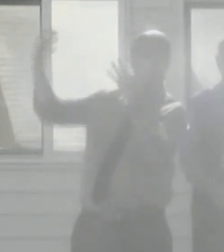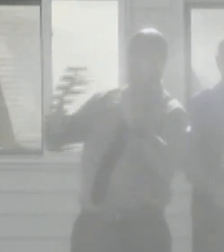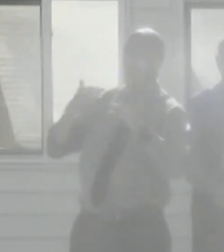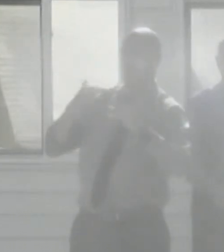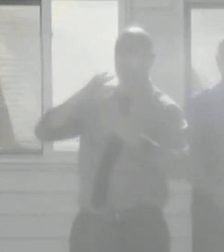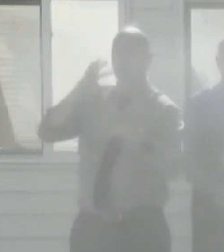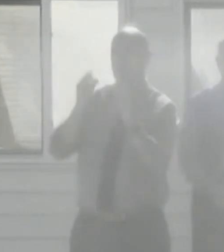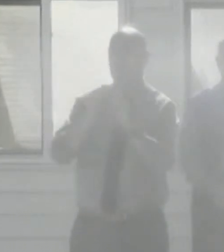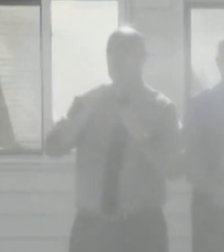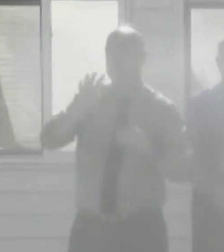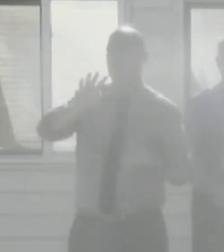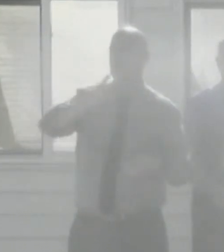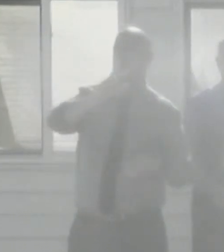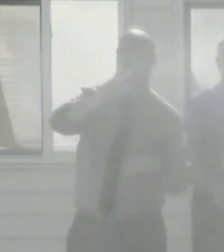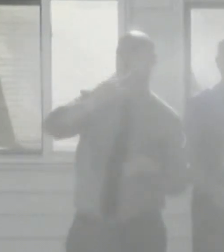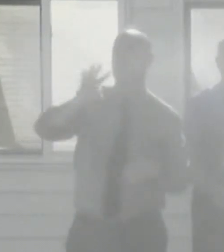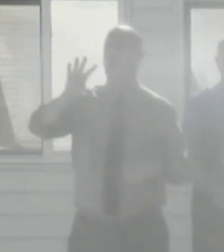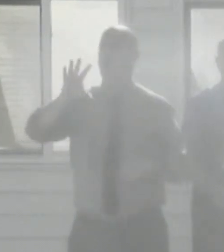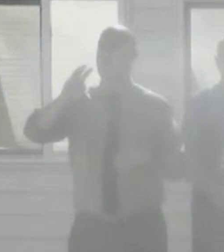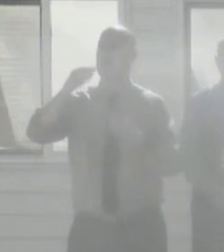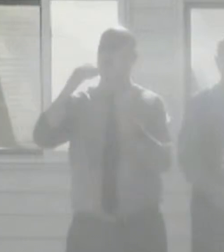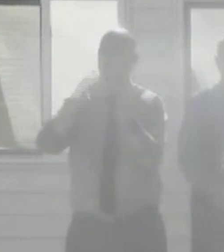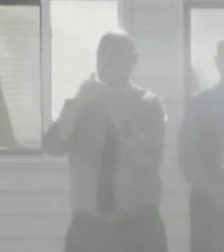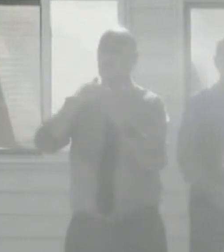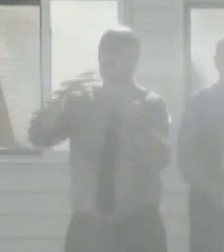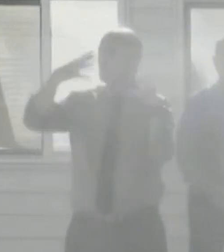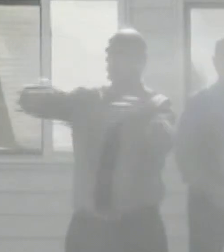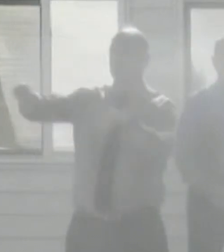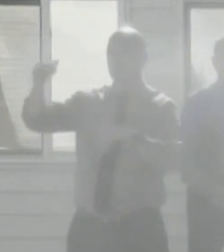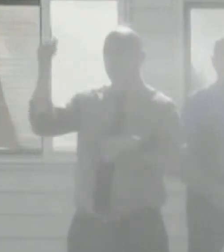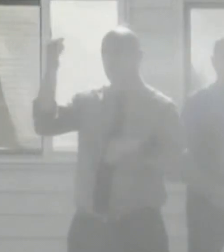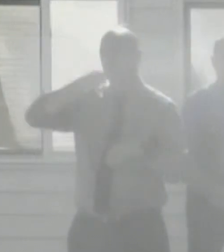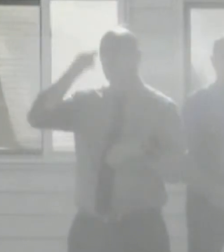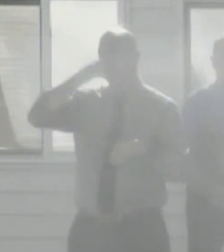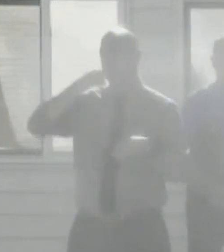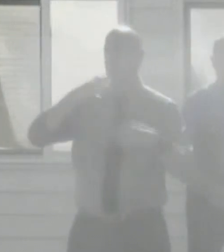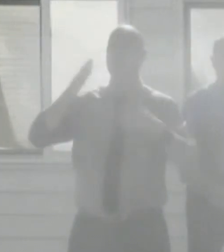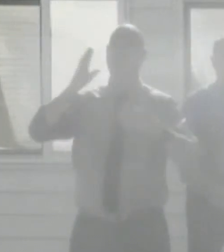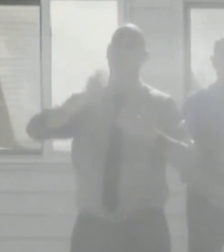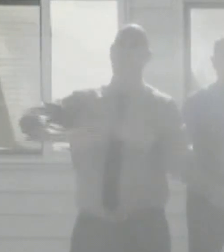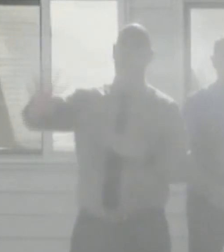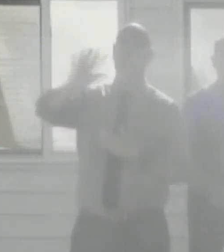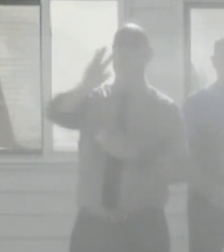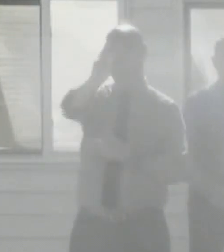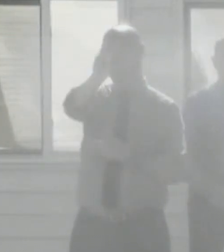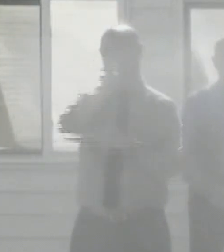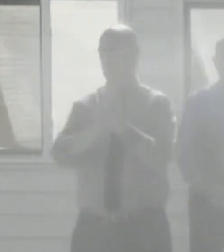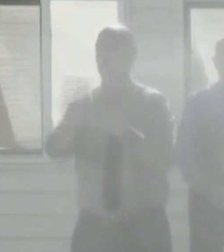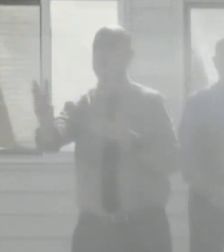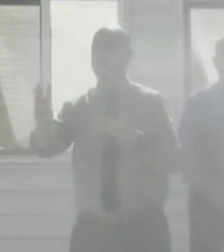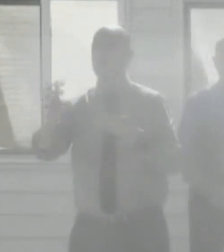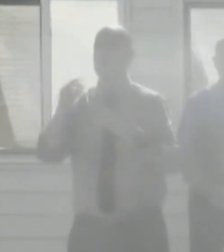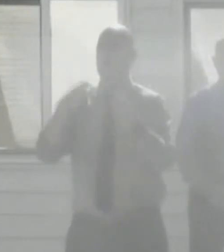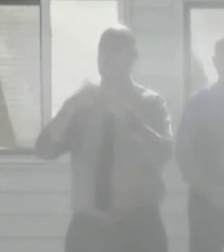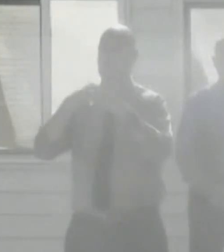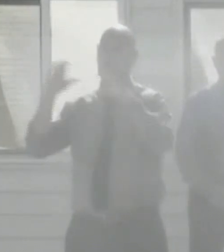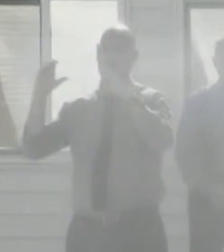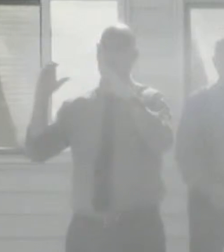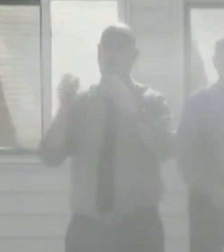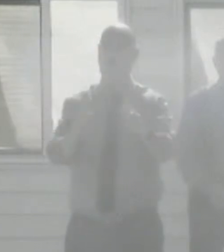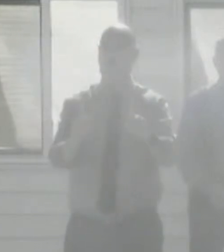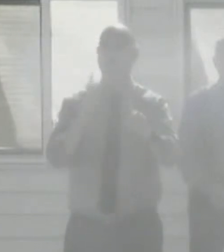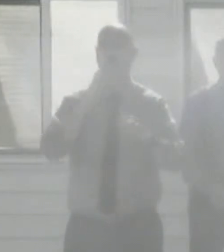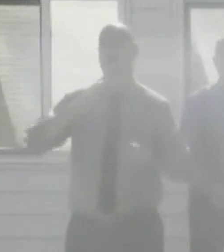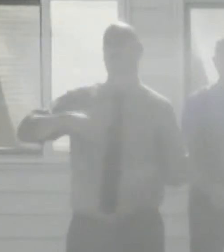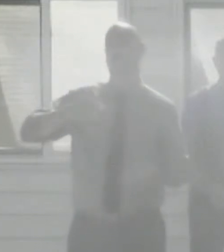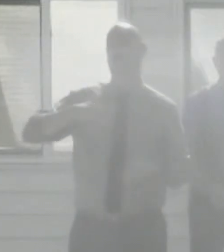outages. You're talking about that would probably be 6 weeks, to be able to do that. I think you're going to be impressed with what these guys do, and they came